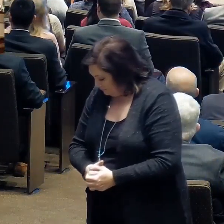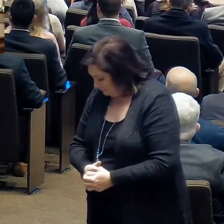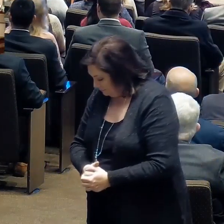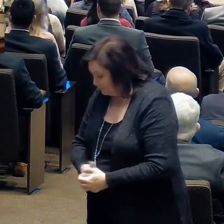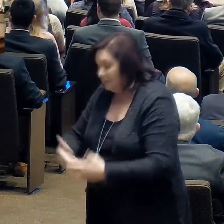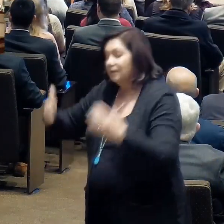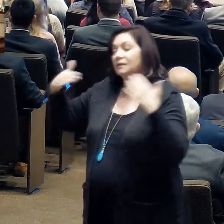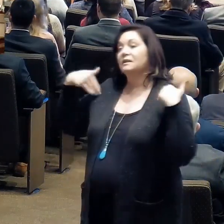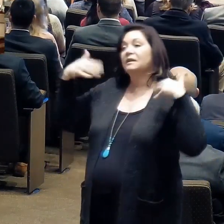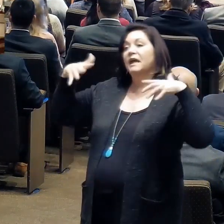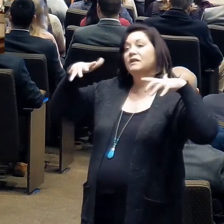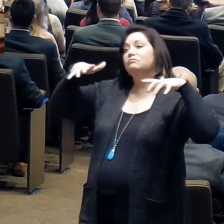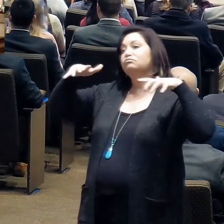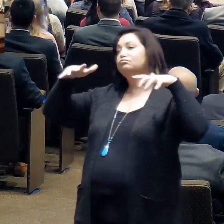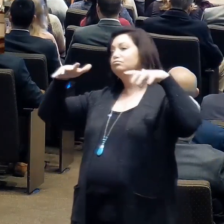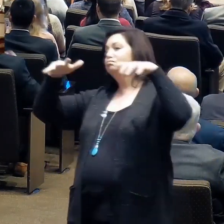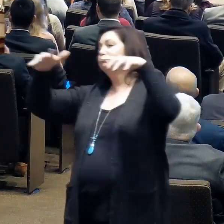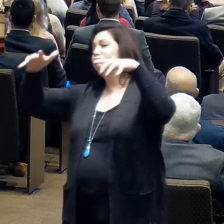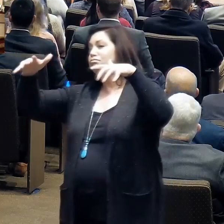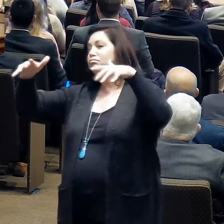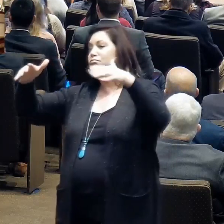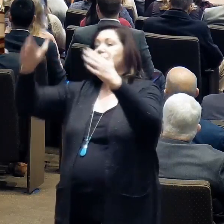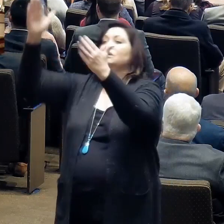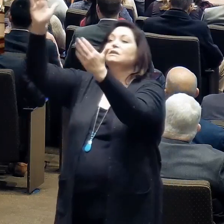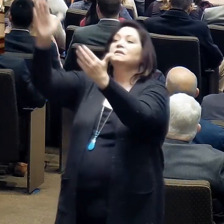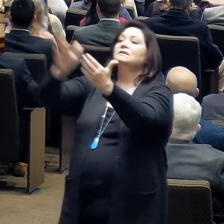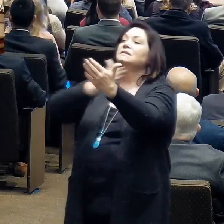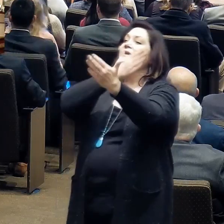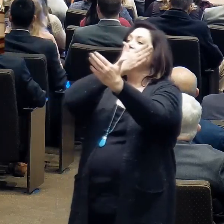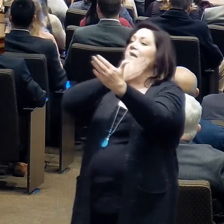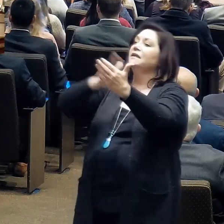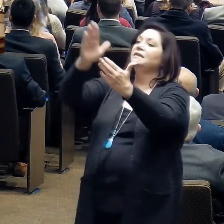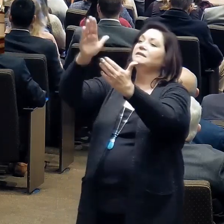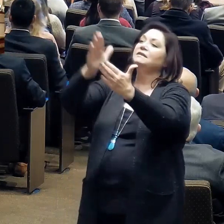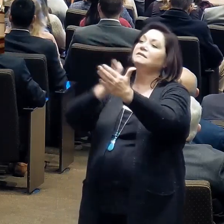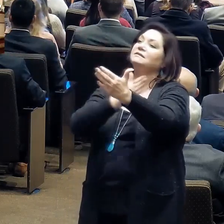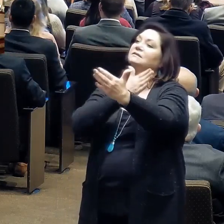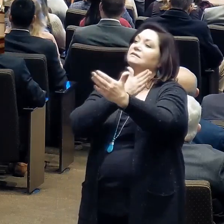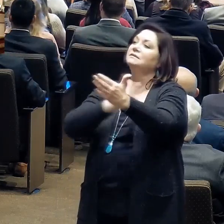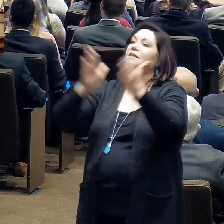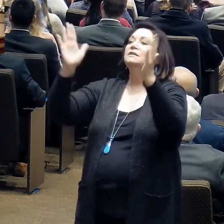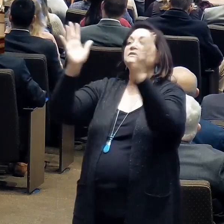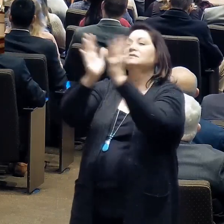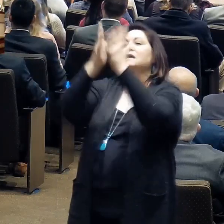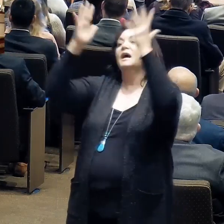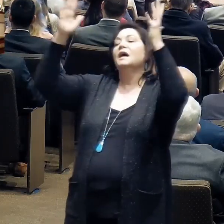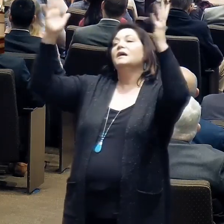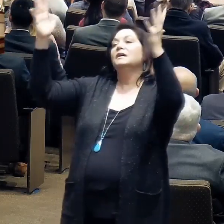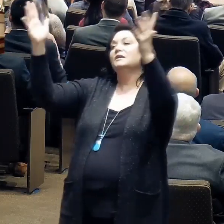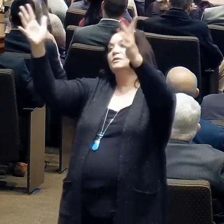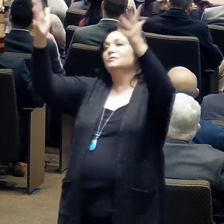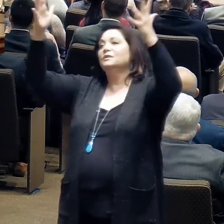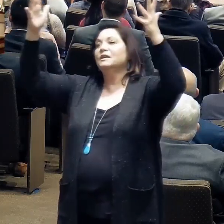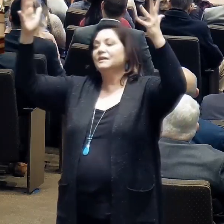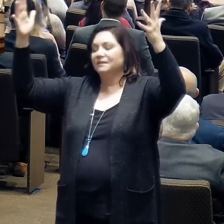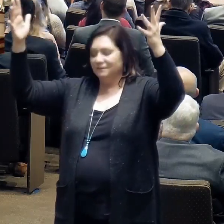of angels, sing in exultation.